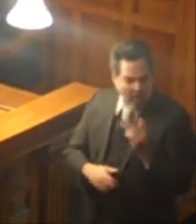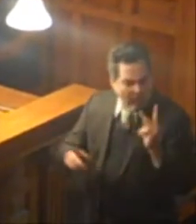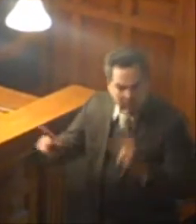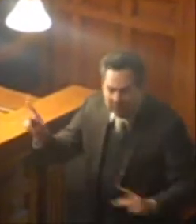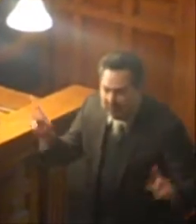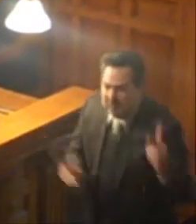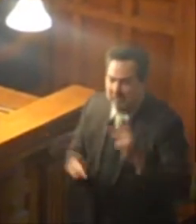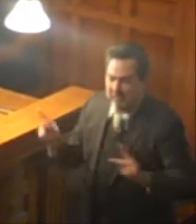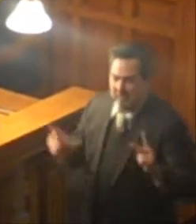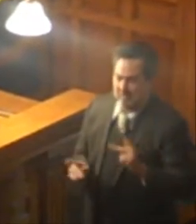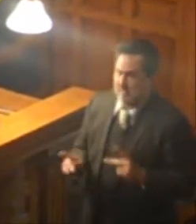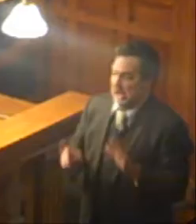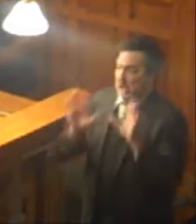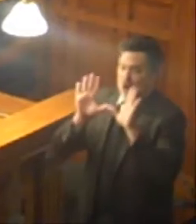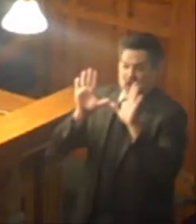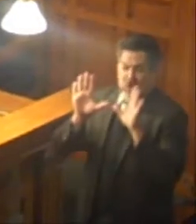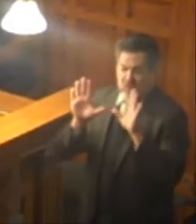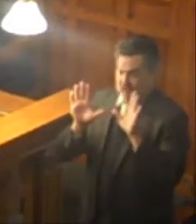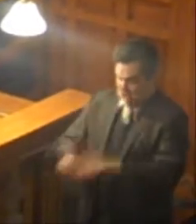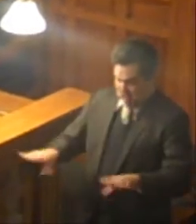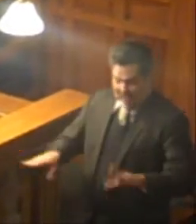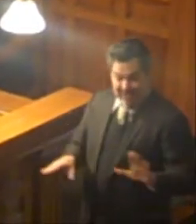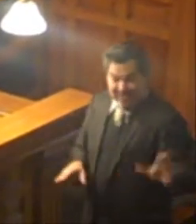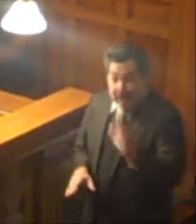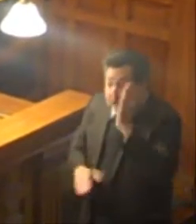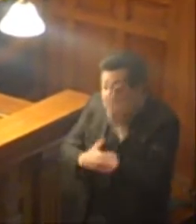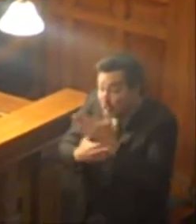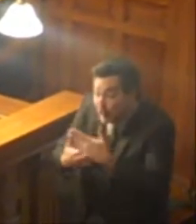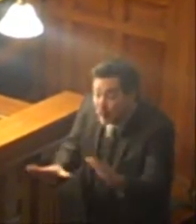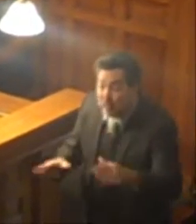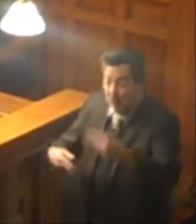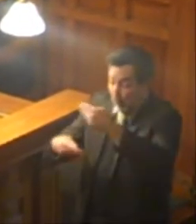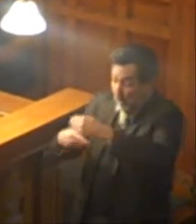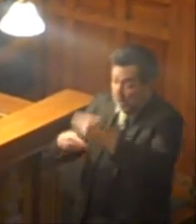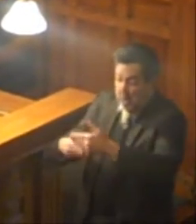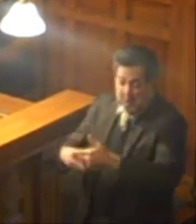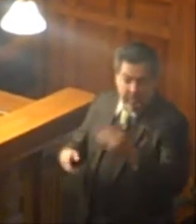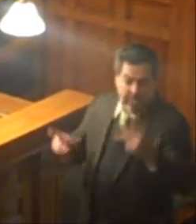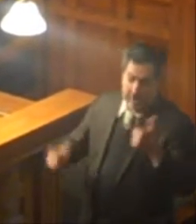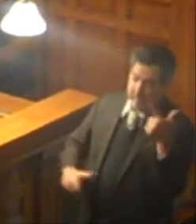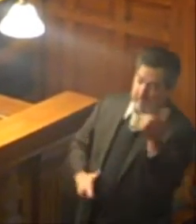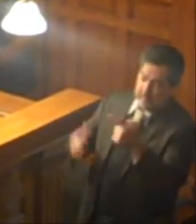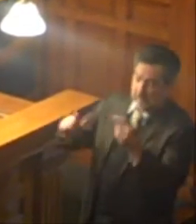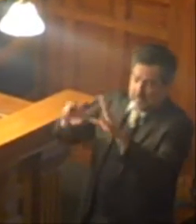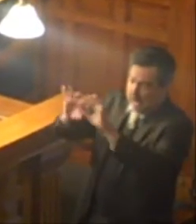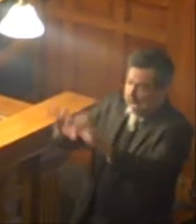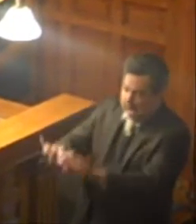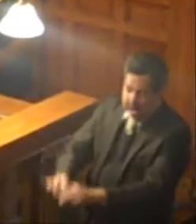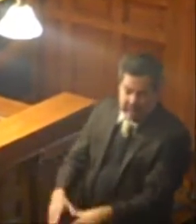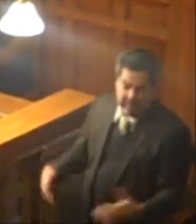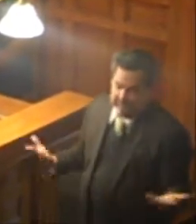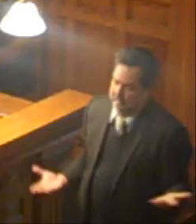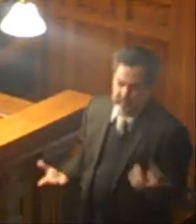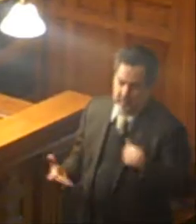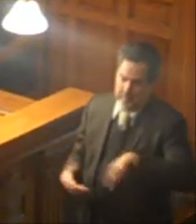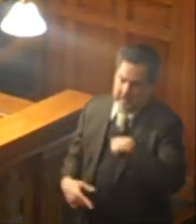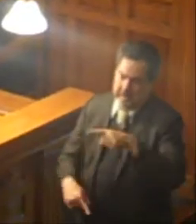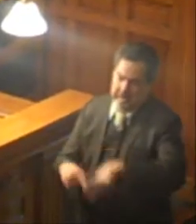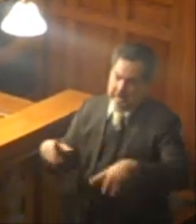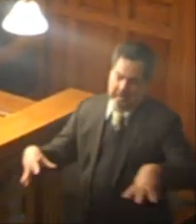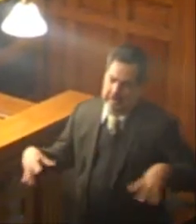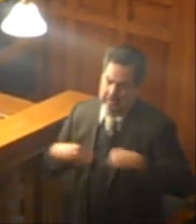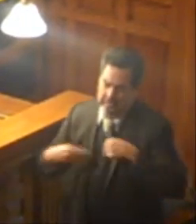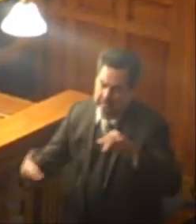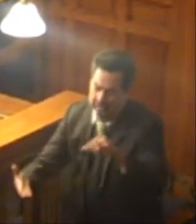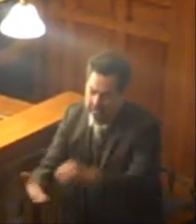bedroom windows being shot out or shootings at gas stations. We cannot, and I will not, accept it. I'm encouraged